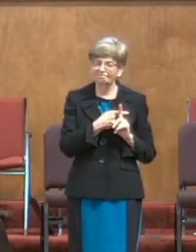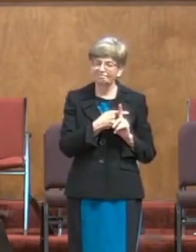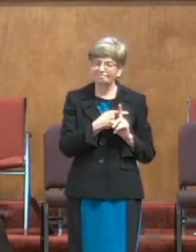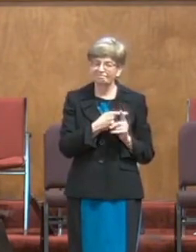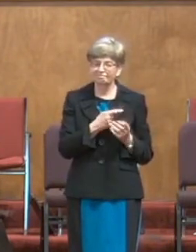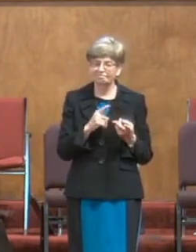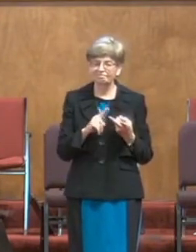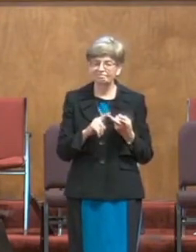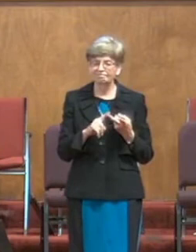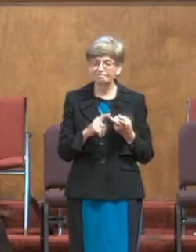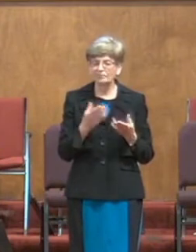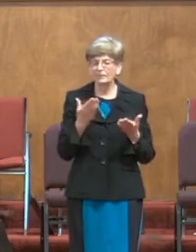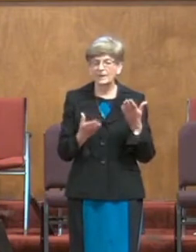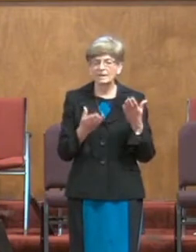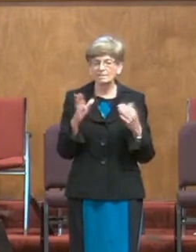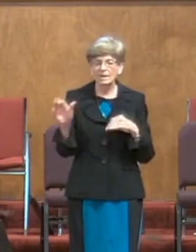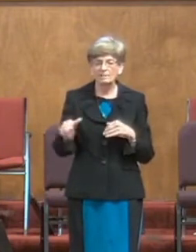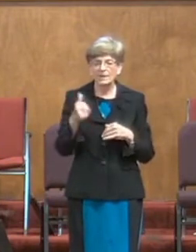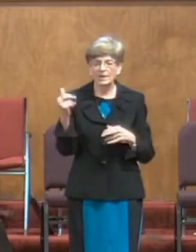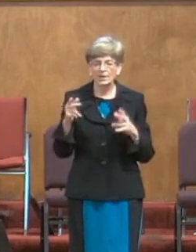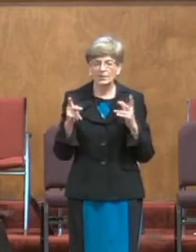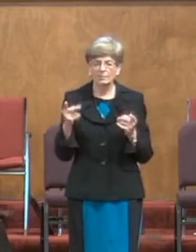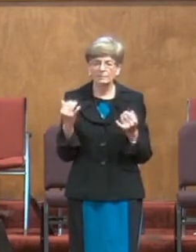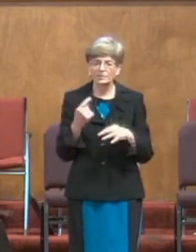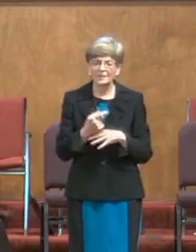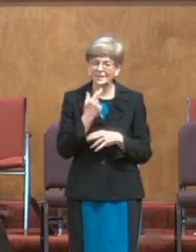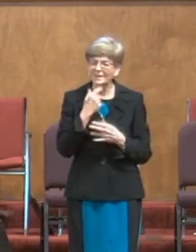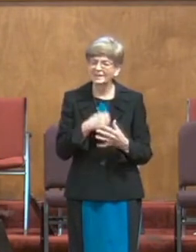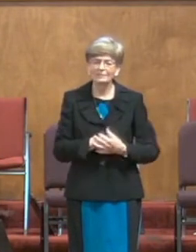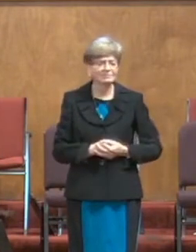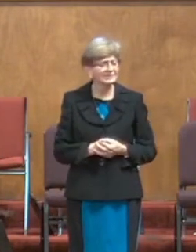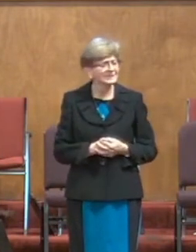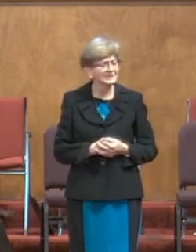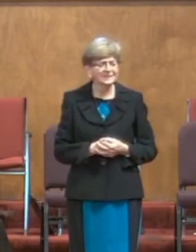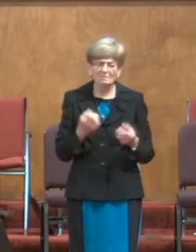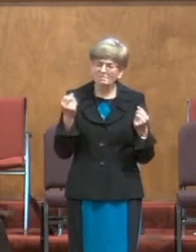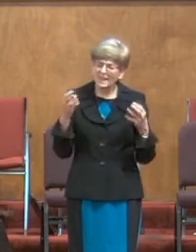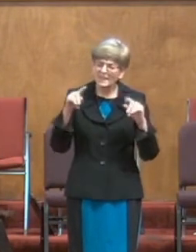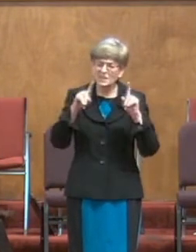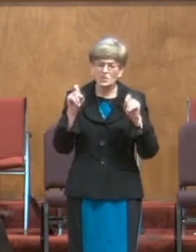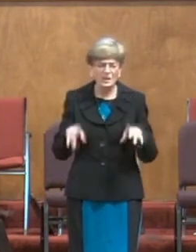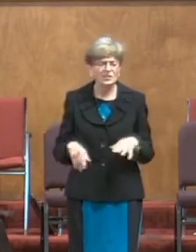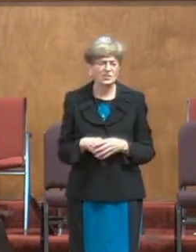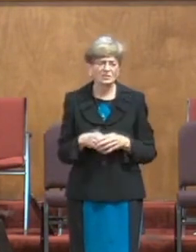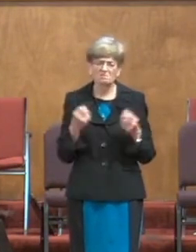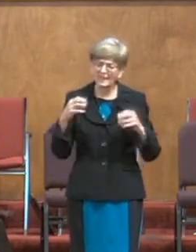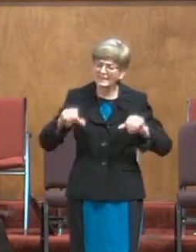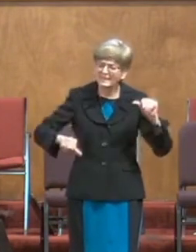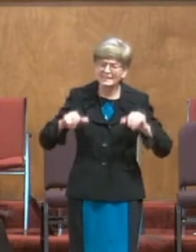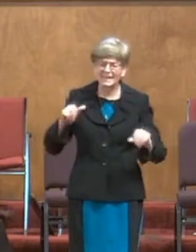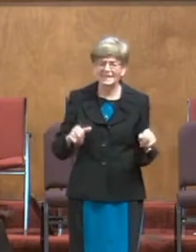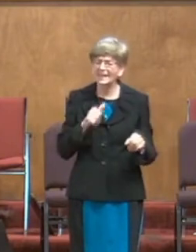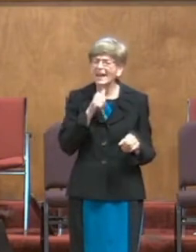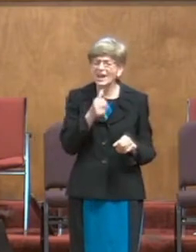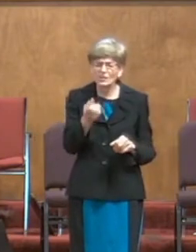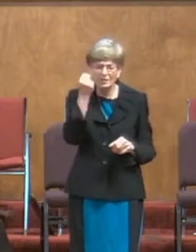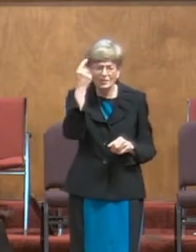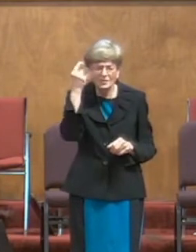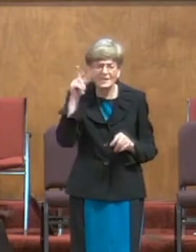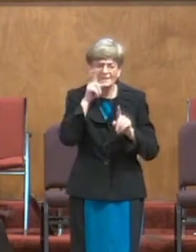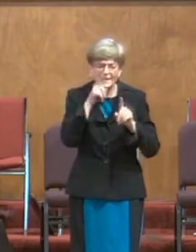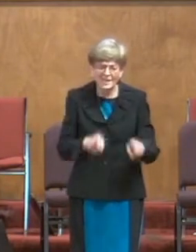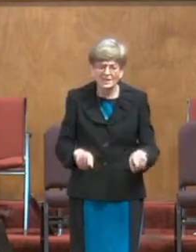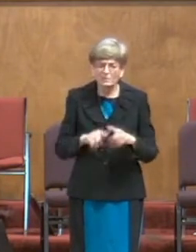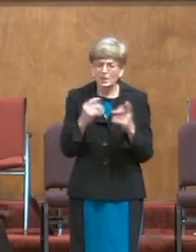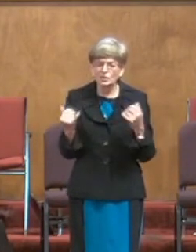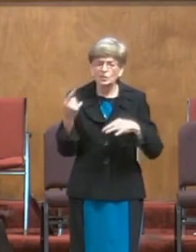today would say, you know what, I've had a lot of questions and I've had a lot of doubts and I don't have all the answers, but today I'm ready to trust